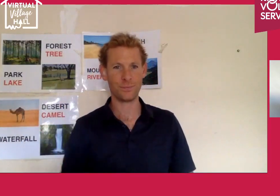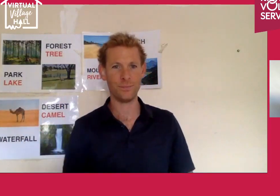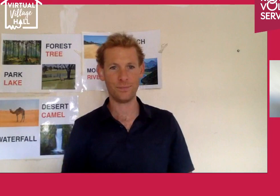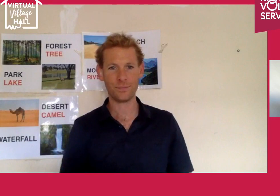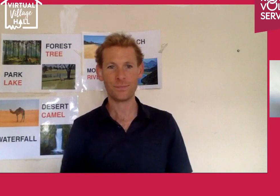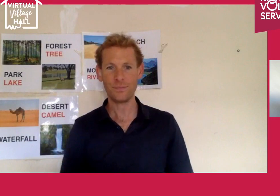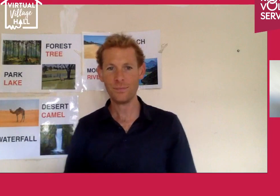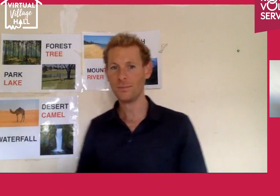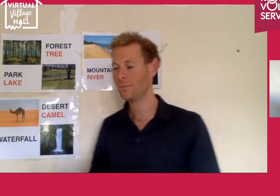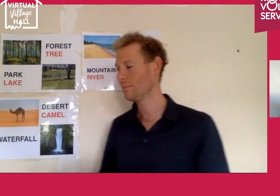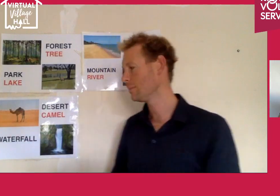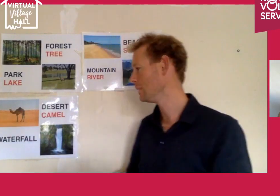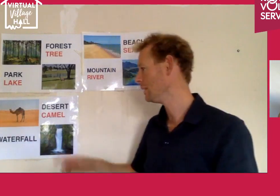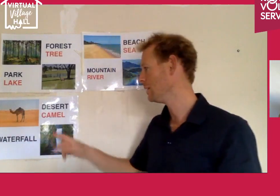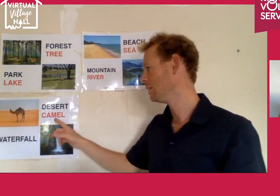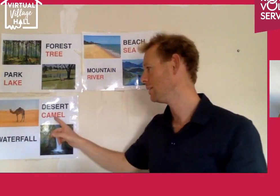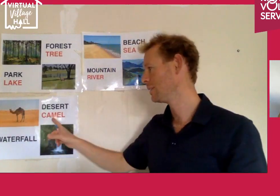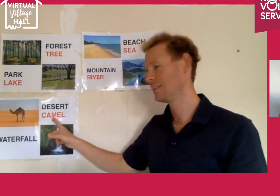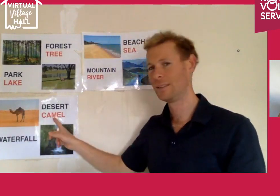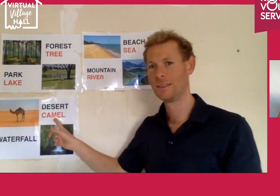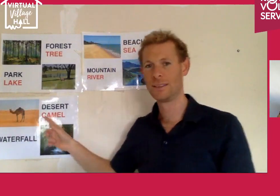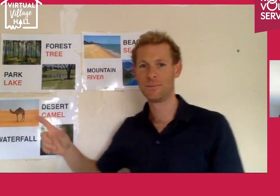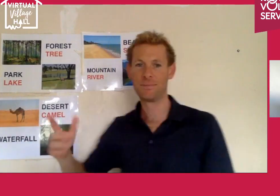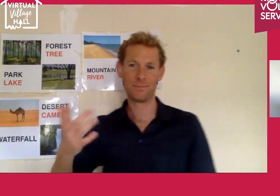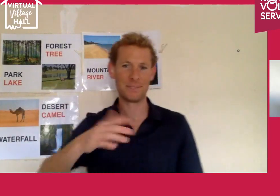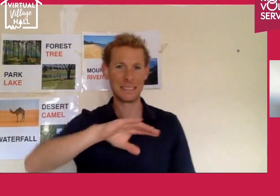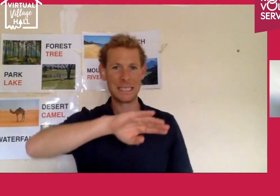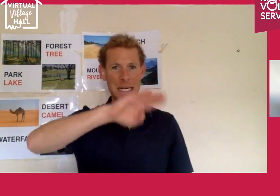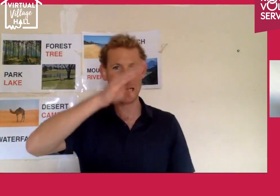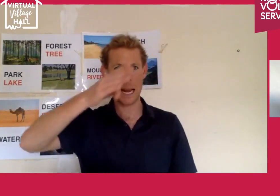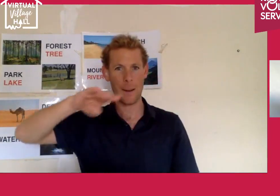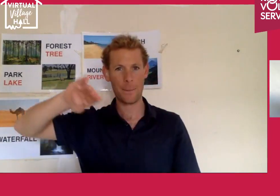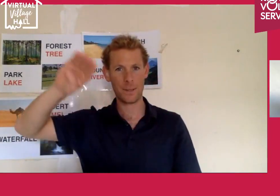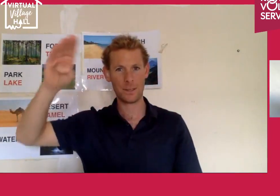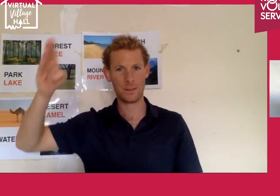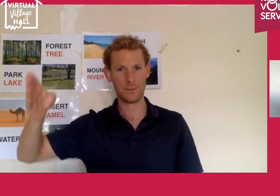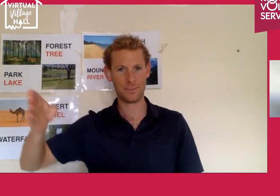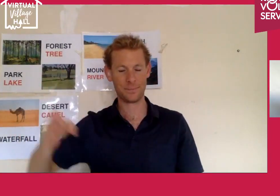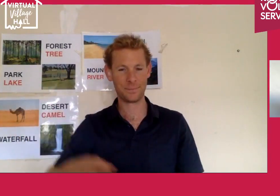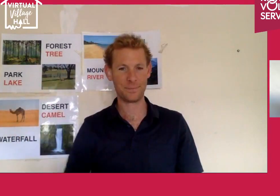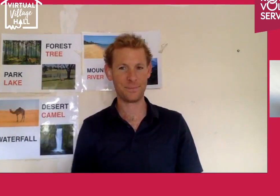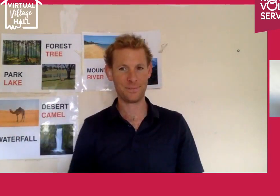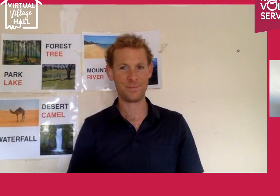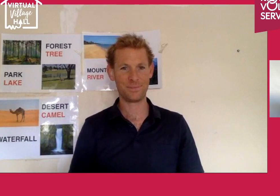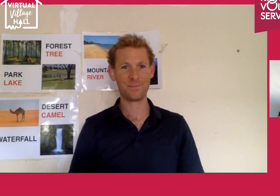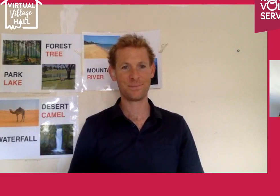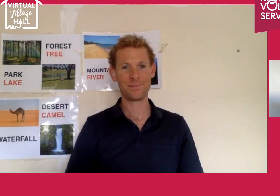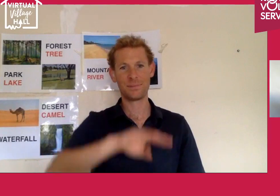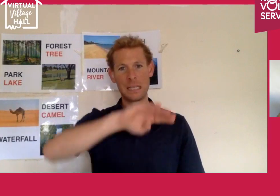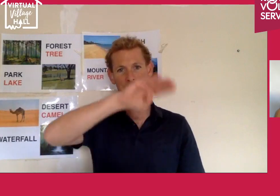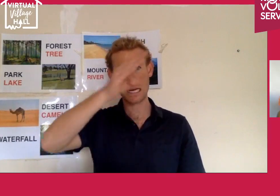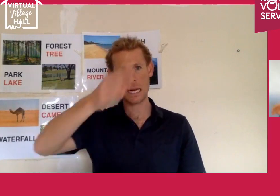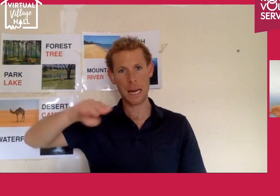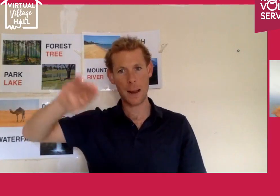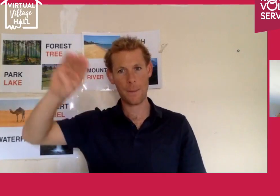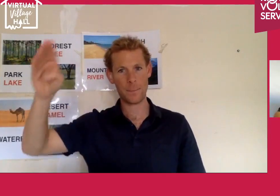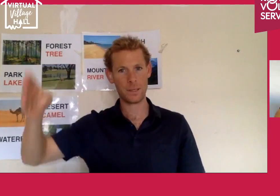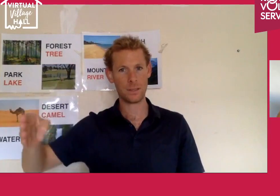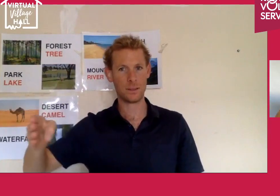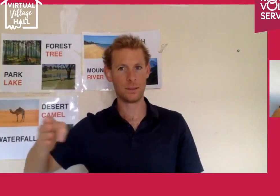a compound sign with two elements to it, dry and then land. Camel is the two humps of a camel.